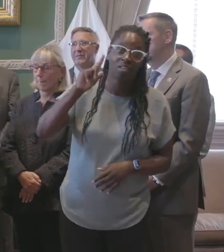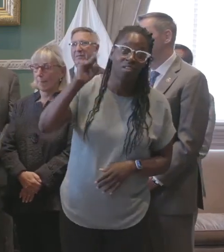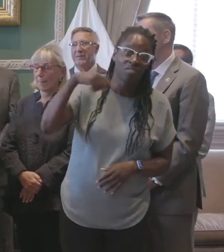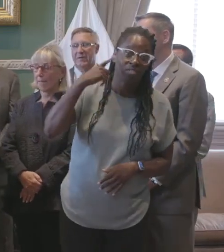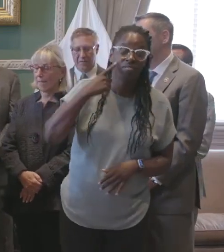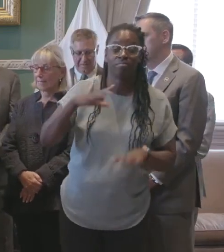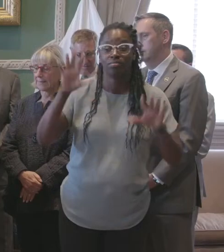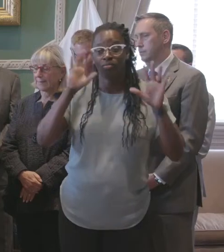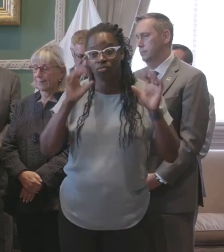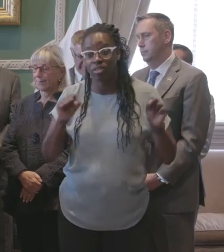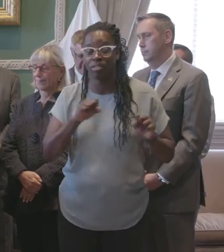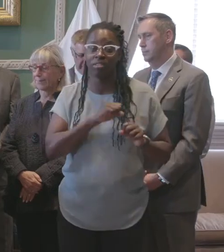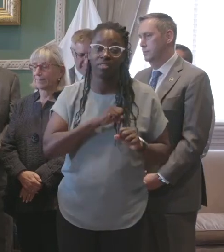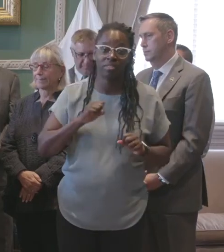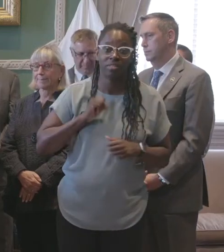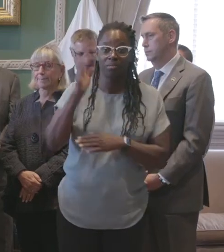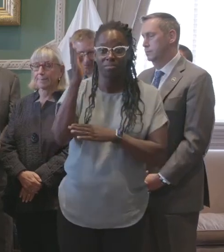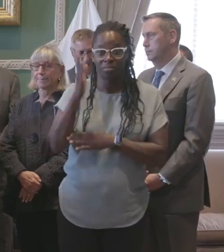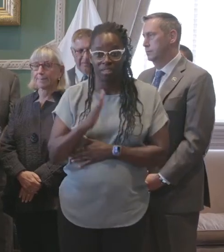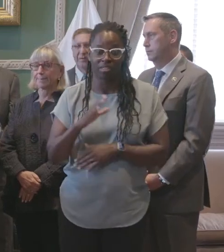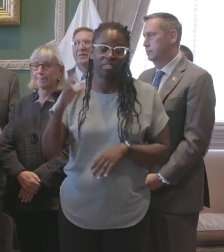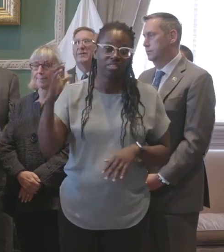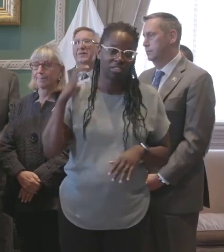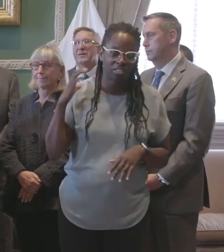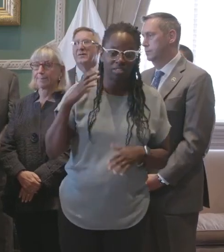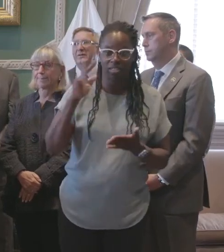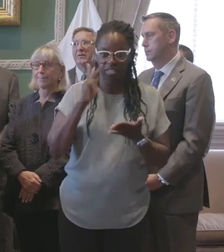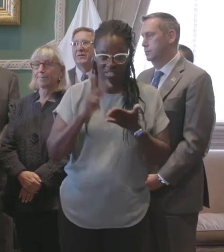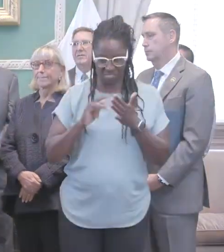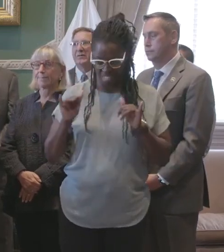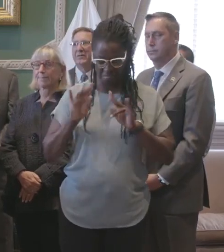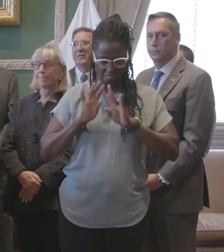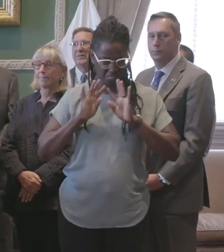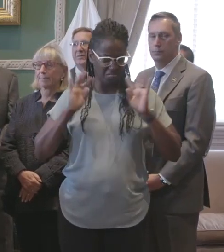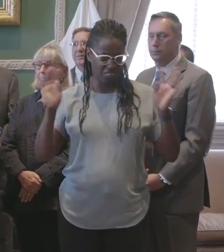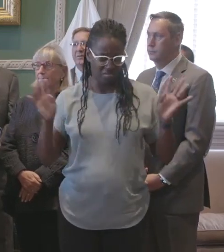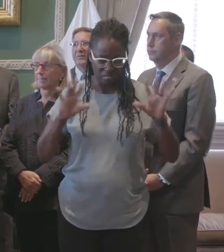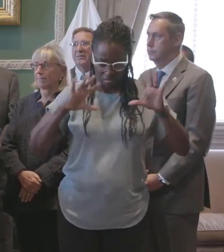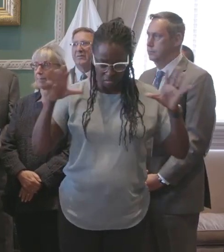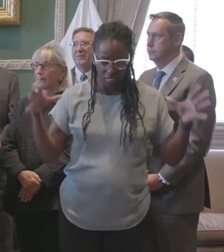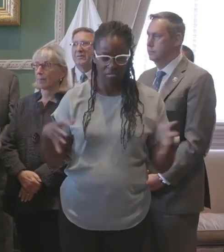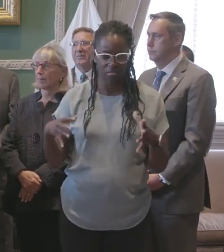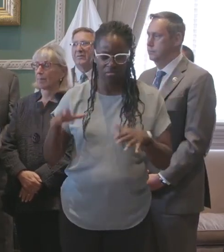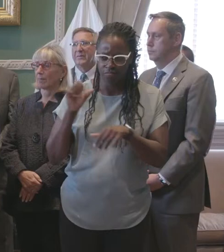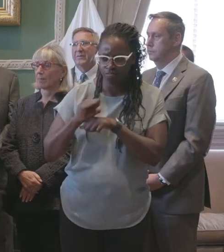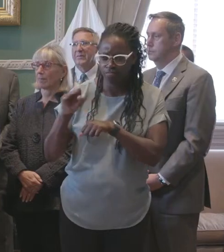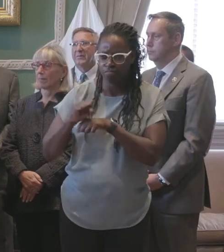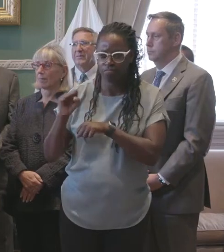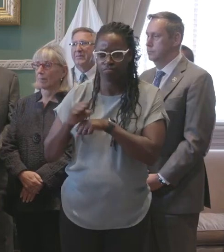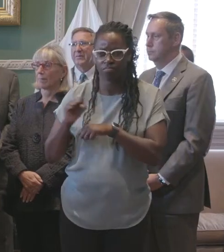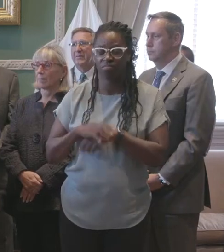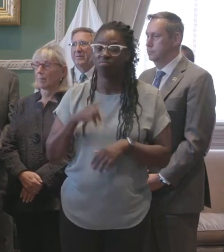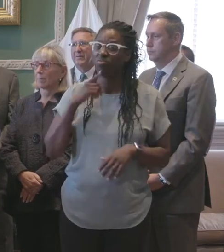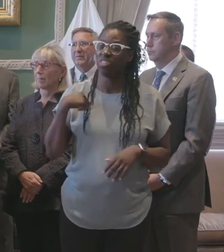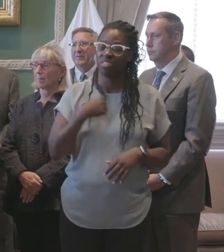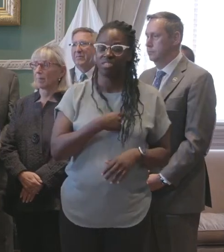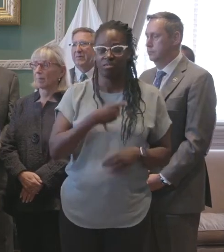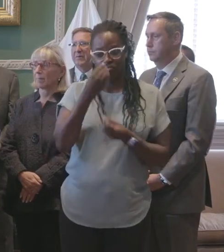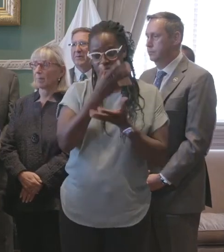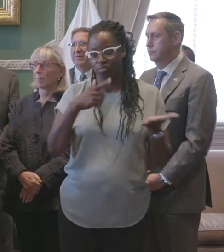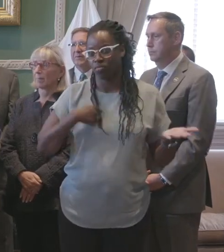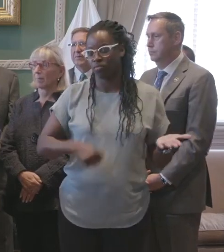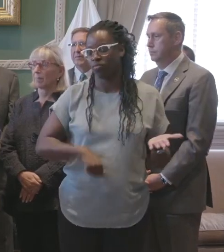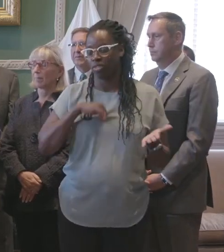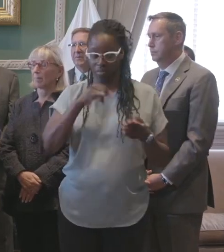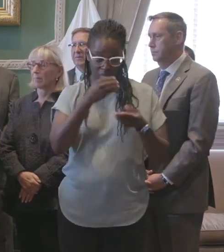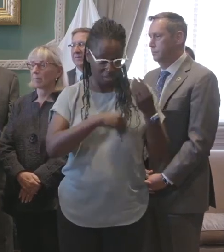chairman, the secretary, for all the work that they put in to getting us here today. There is a lot to be proud of in this budget, as people mentioned.